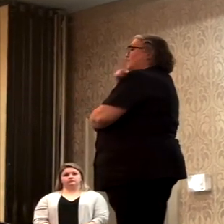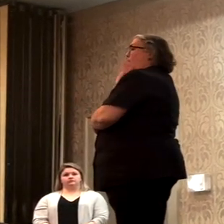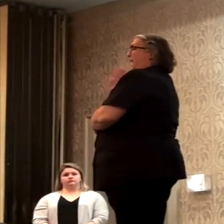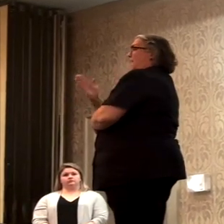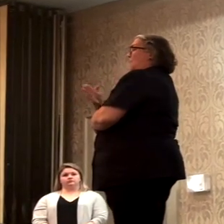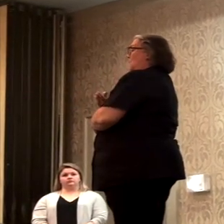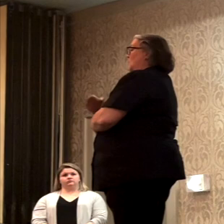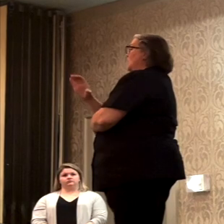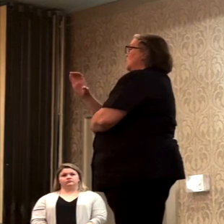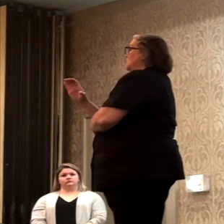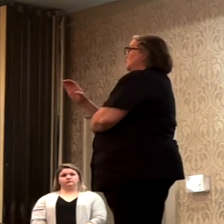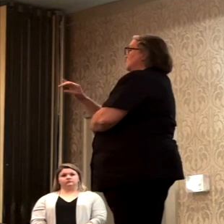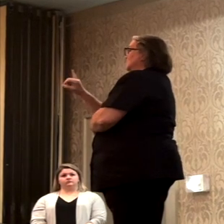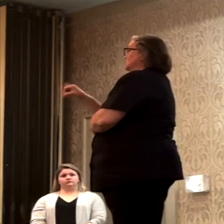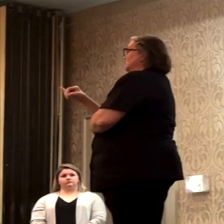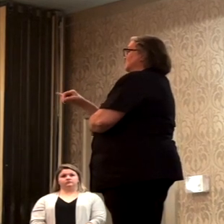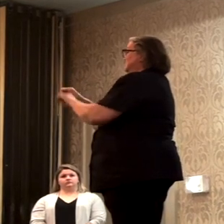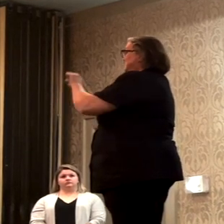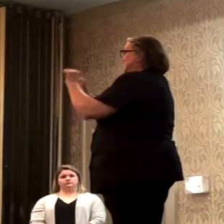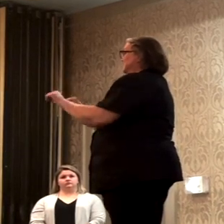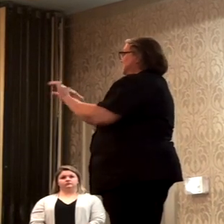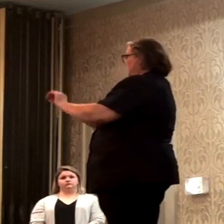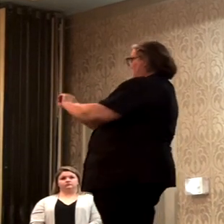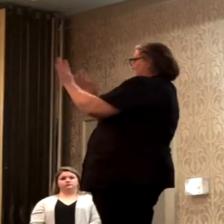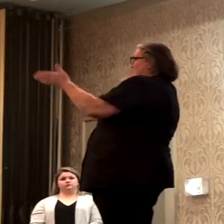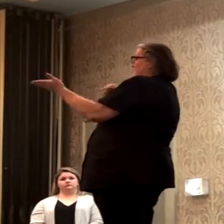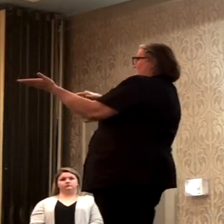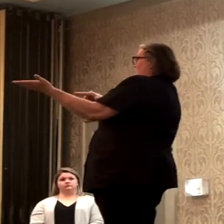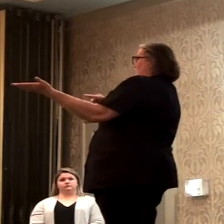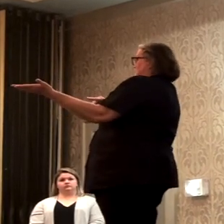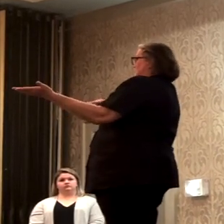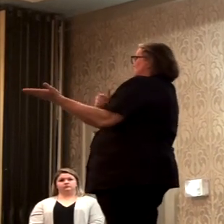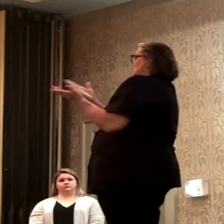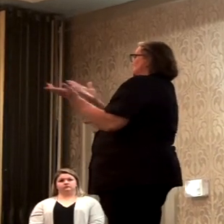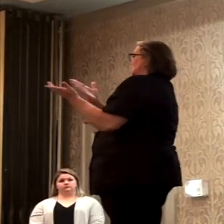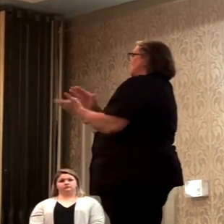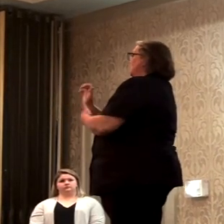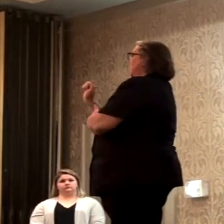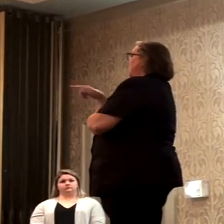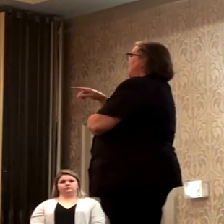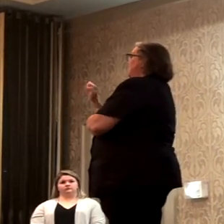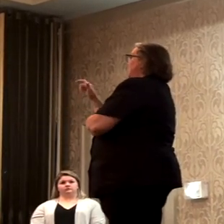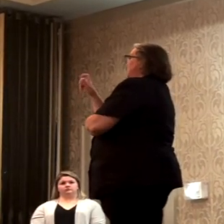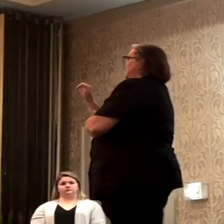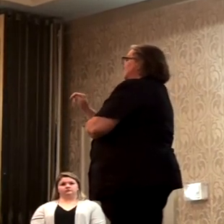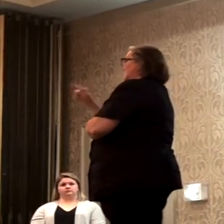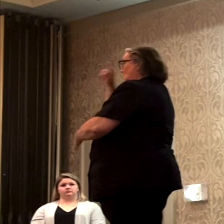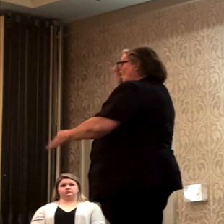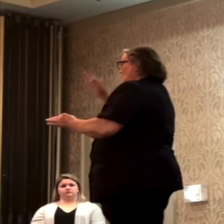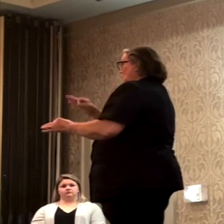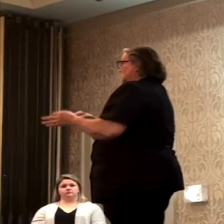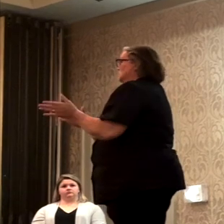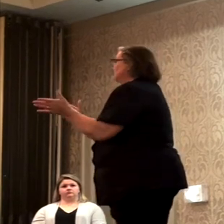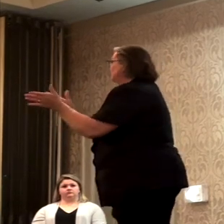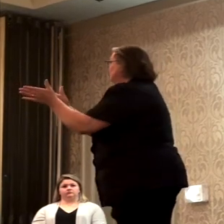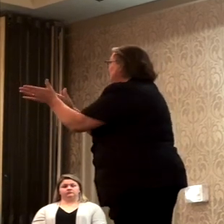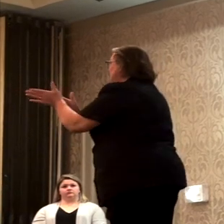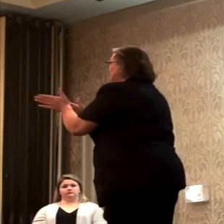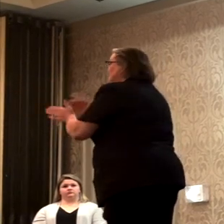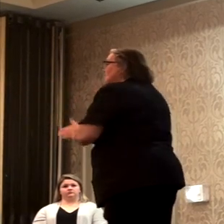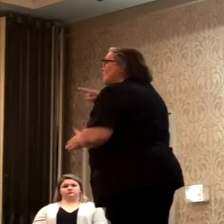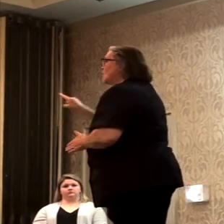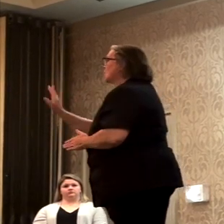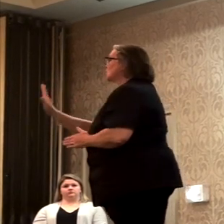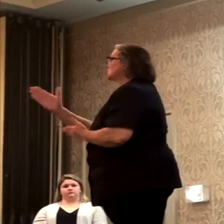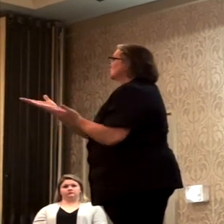system was evident to those of us on the appellate court. The accolades surrounding her